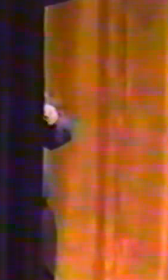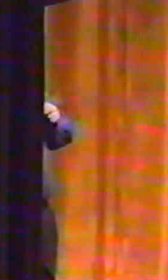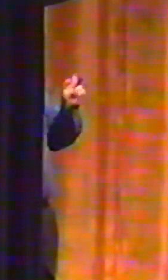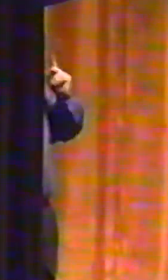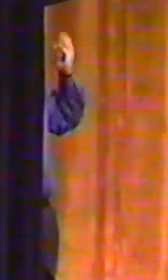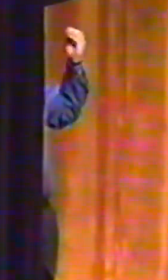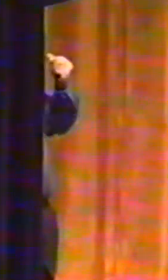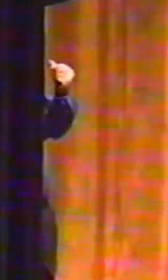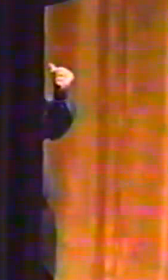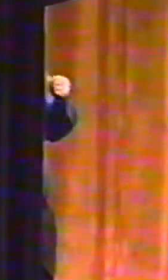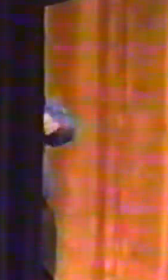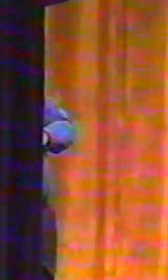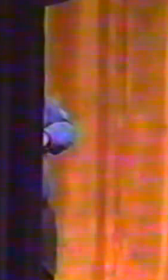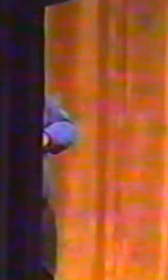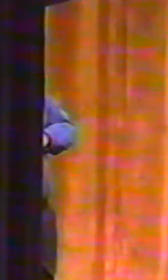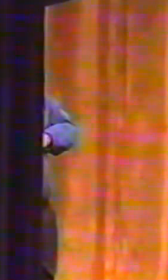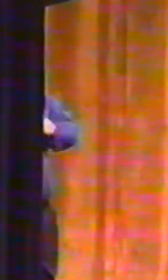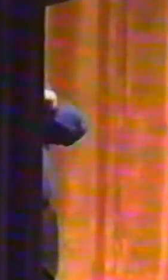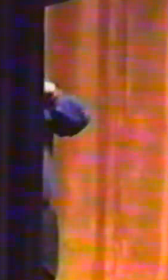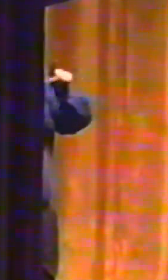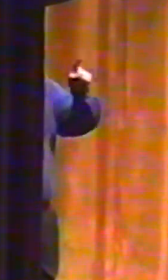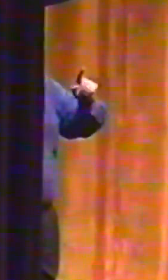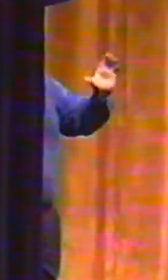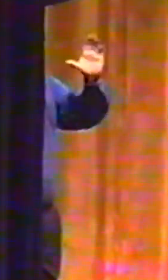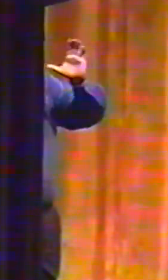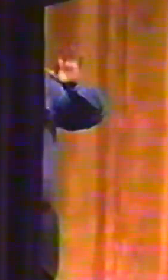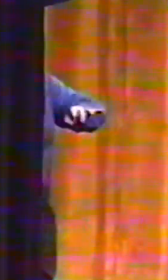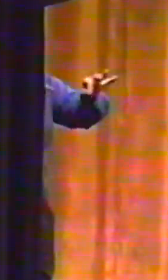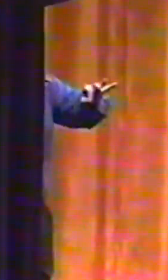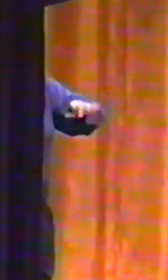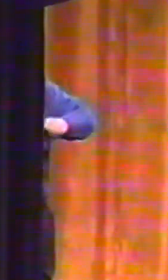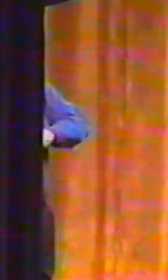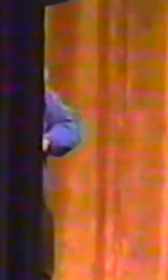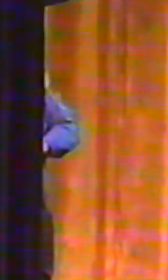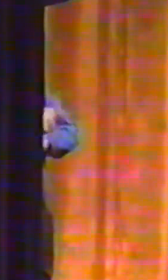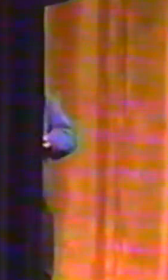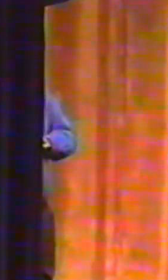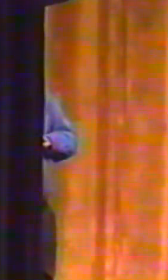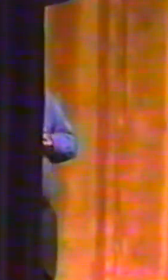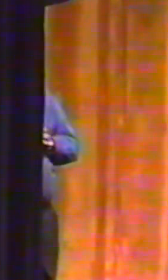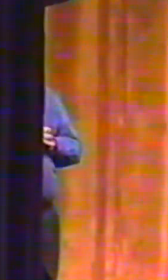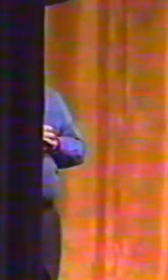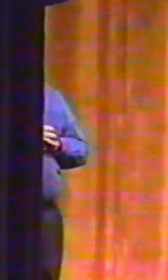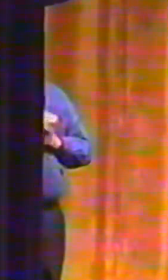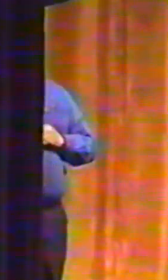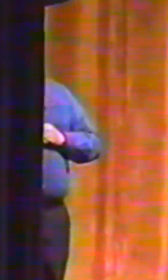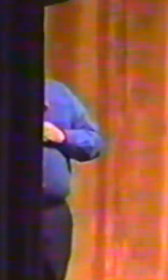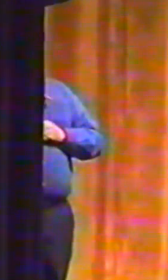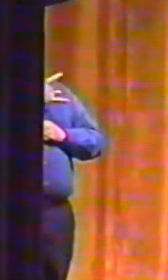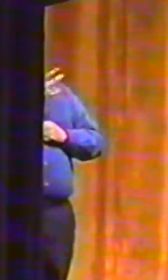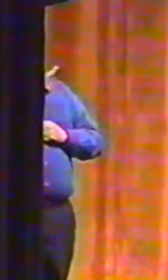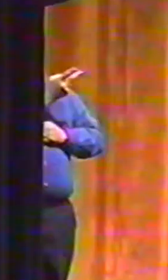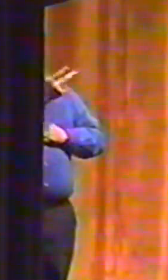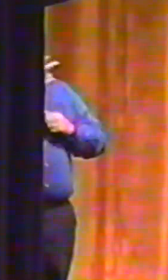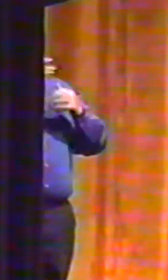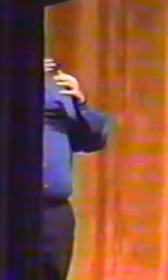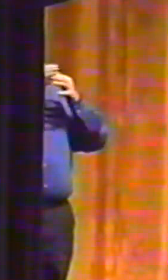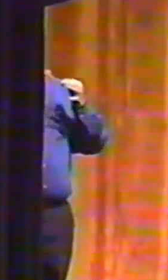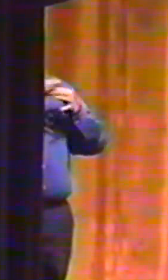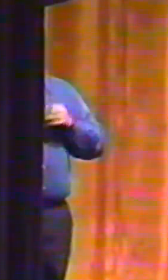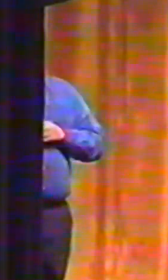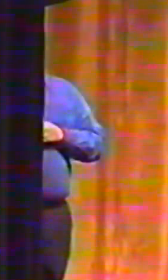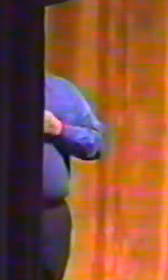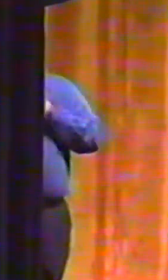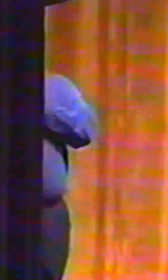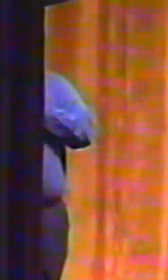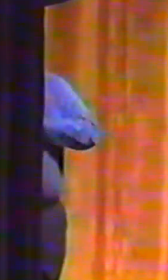to go out and pursue the truth." And I love both those comments, one by a close friend and one